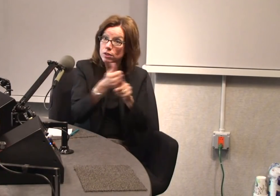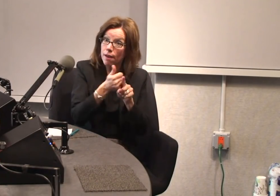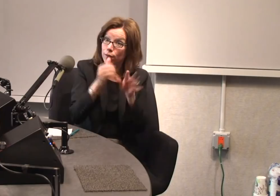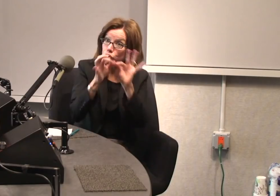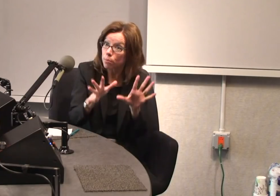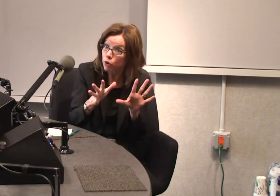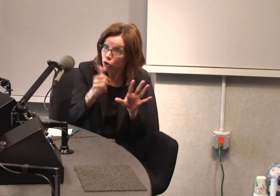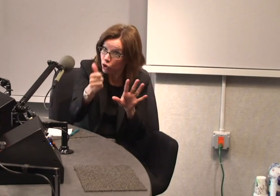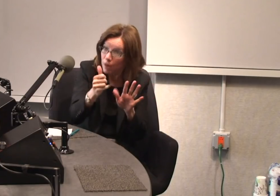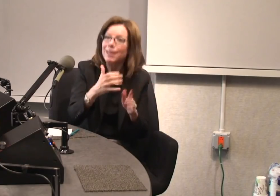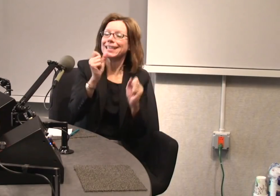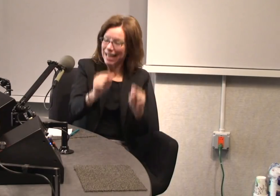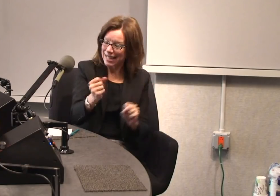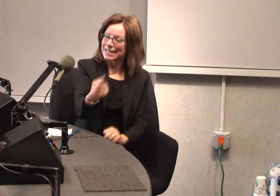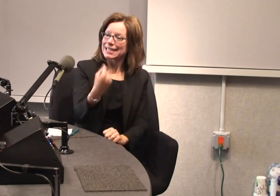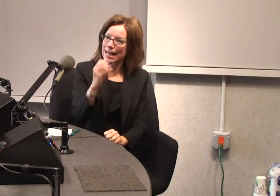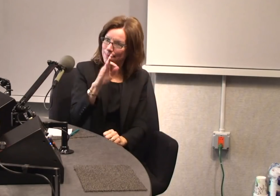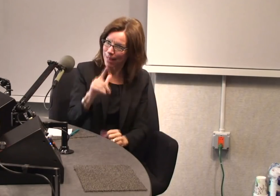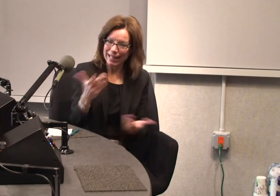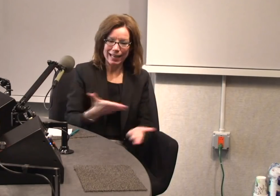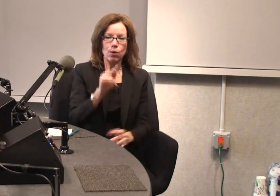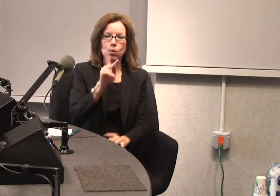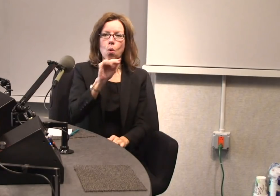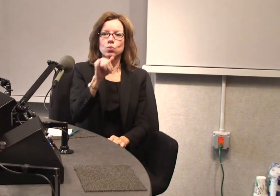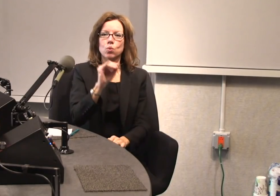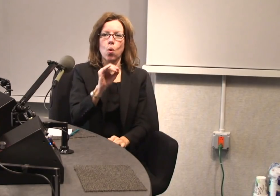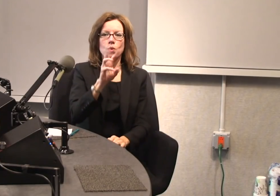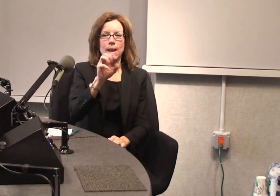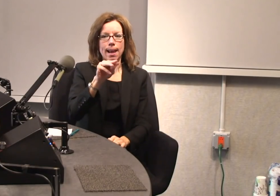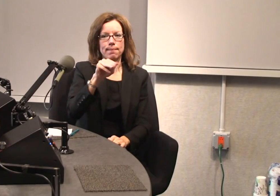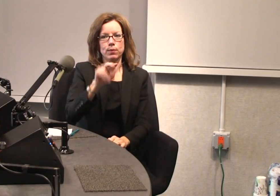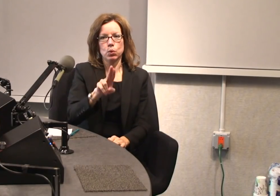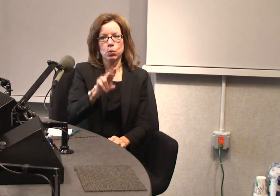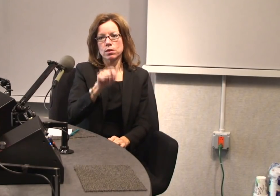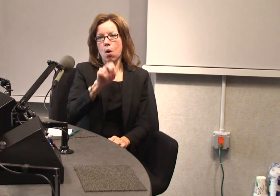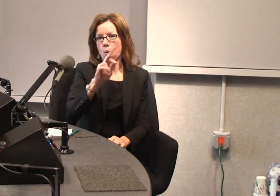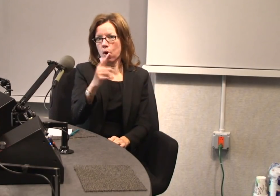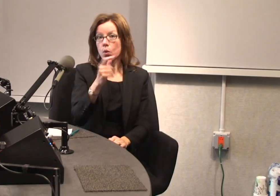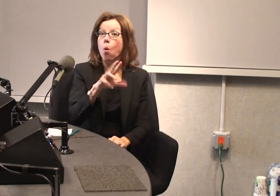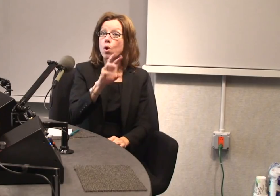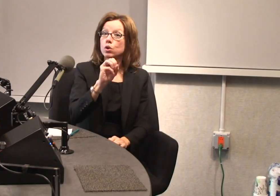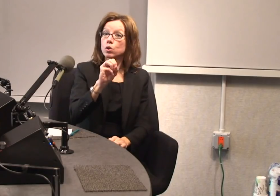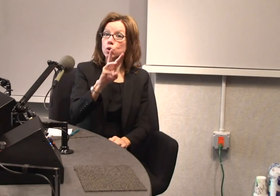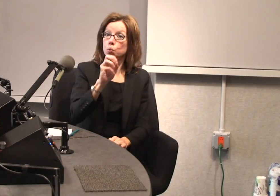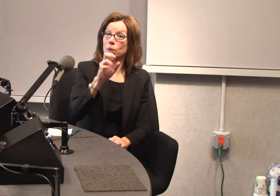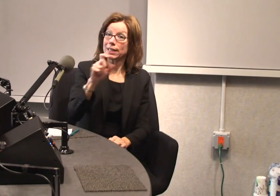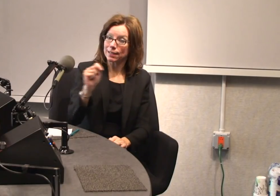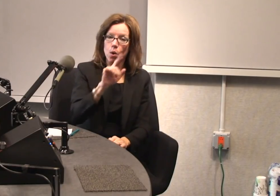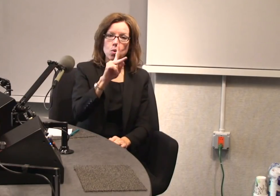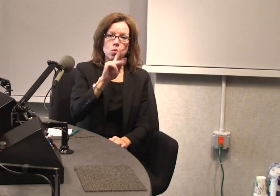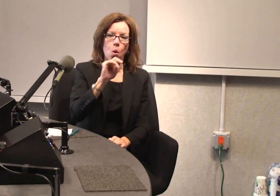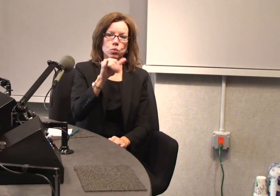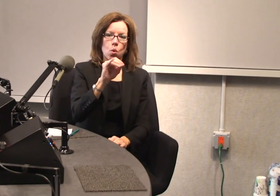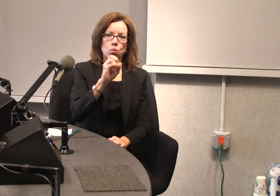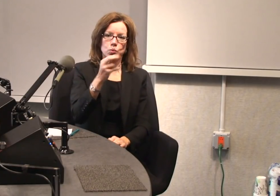You can also send email to Kojo at WAMU.org or send us a tweet at KojoShow. Melanie Metzger,